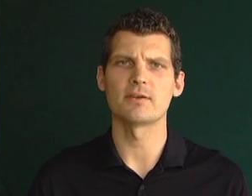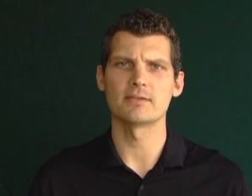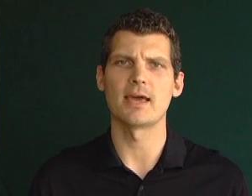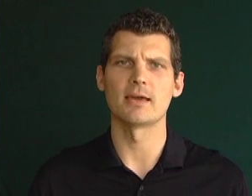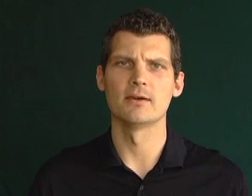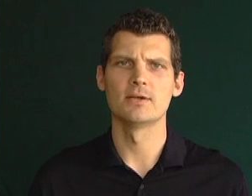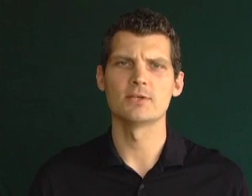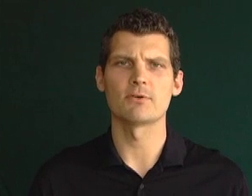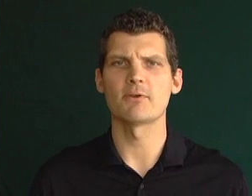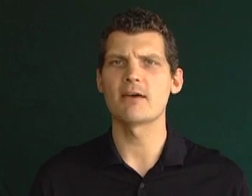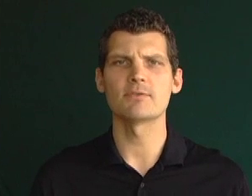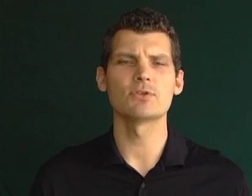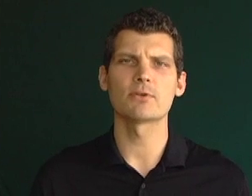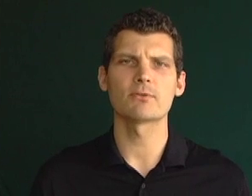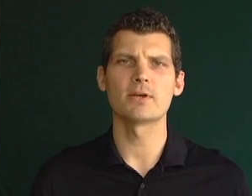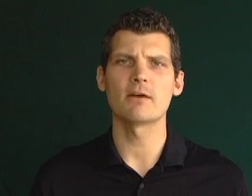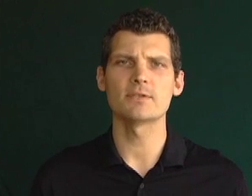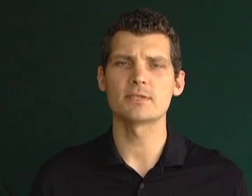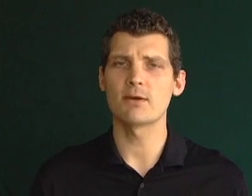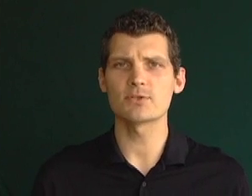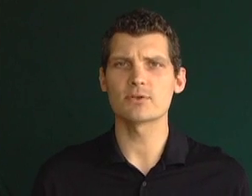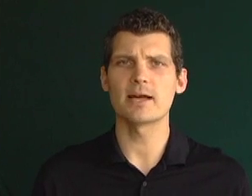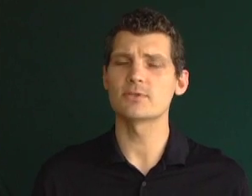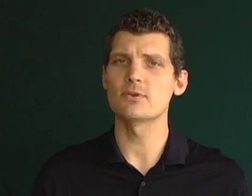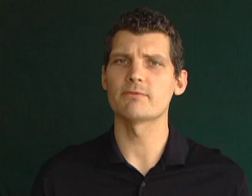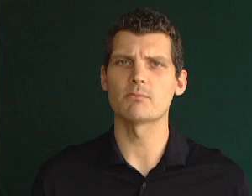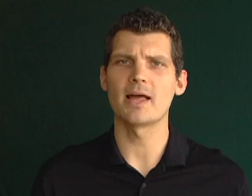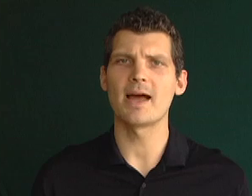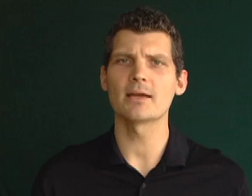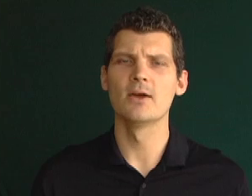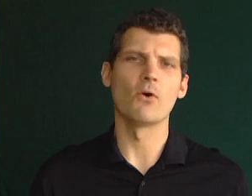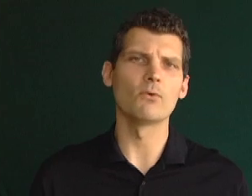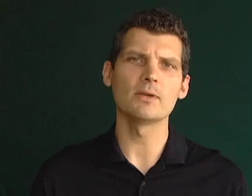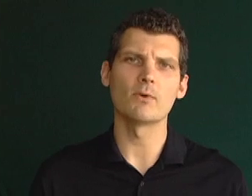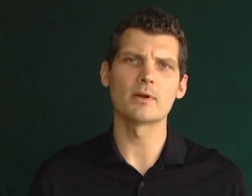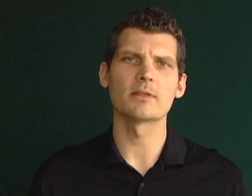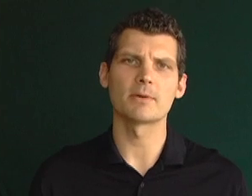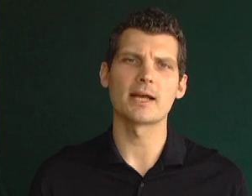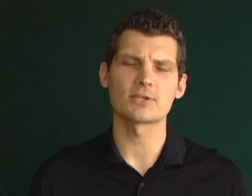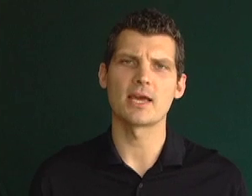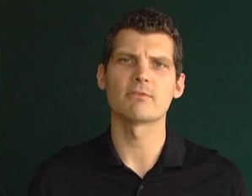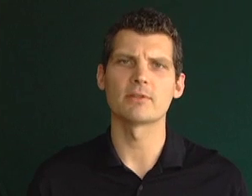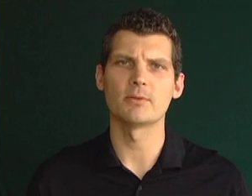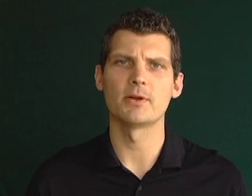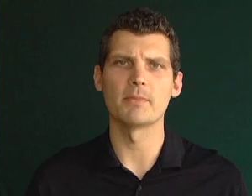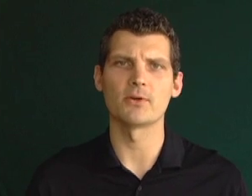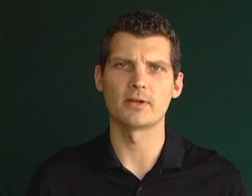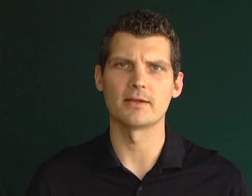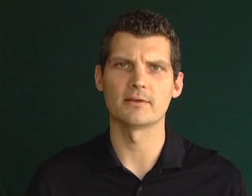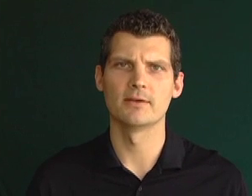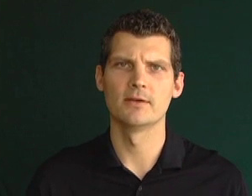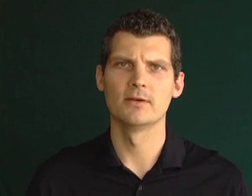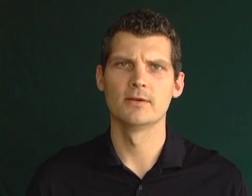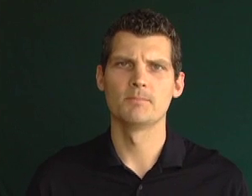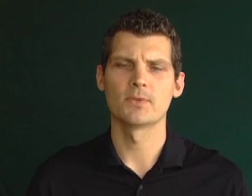a day. So if you're having 2 or 3 coffees a day, which you're allowed to do if they're black, only one of them can actually have a little bit of milk in